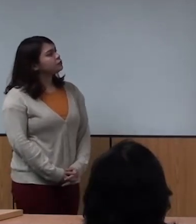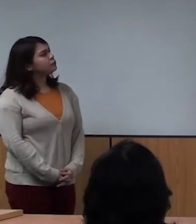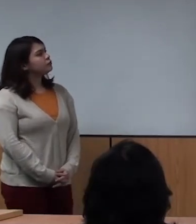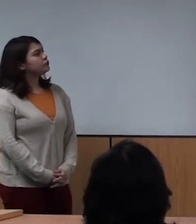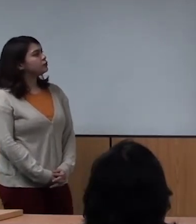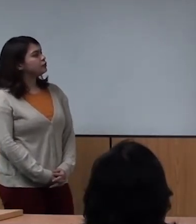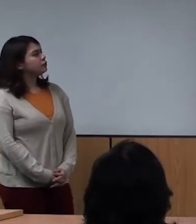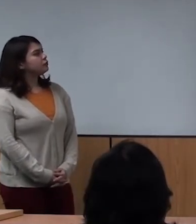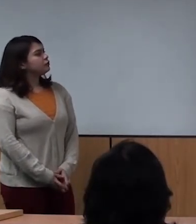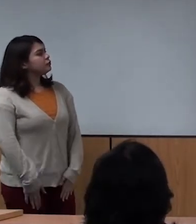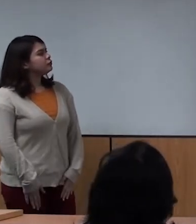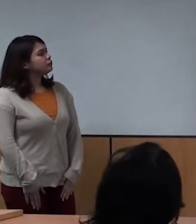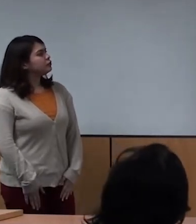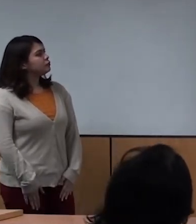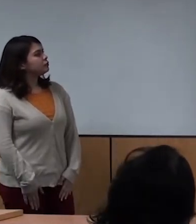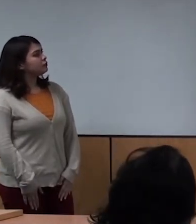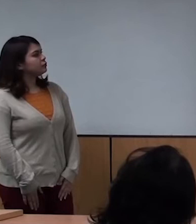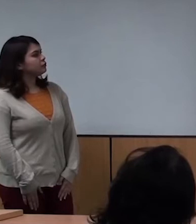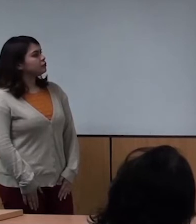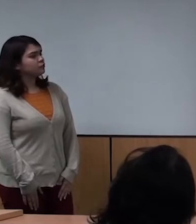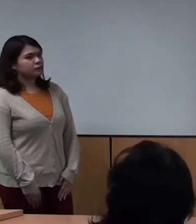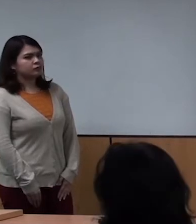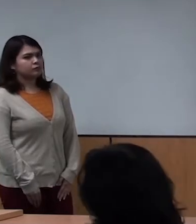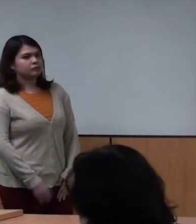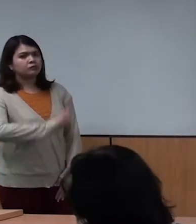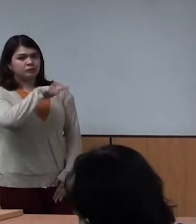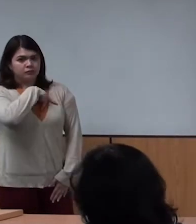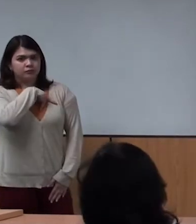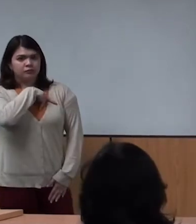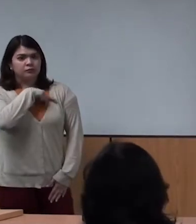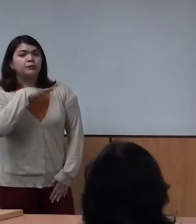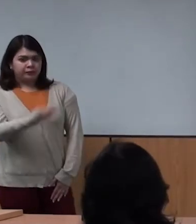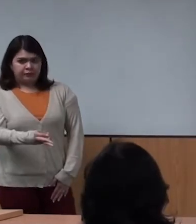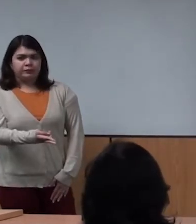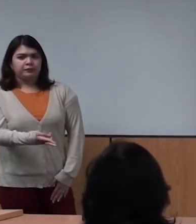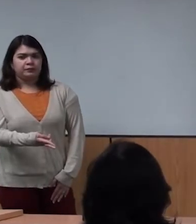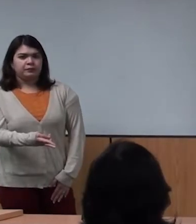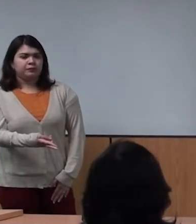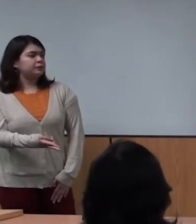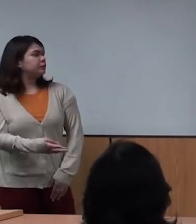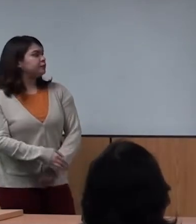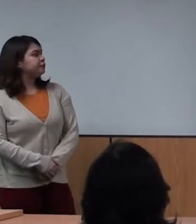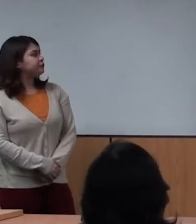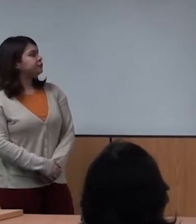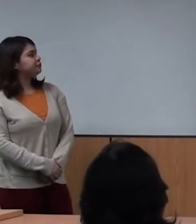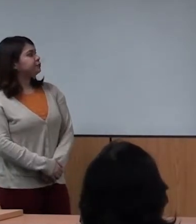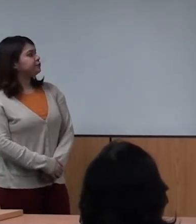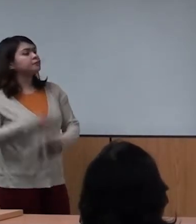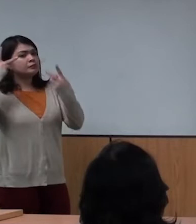the opportunity to advance their own learning through personal reflection and